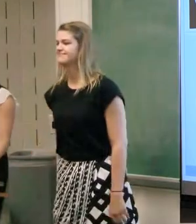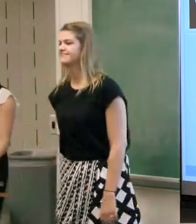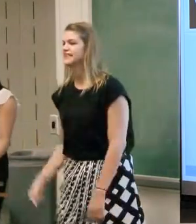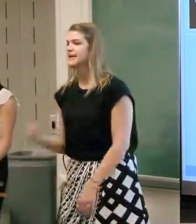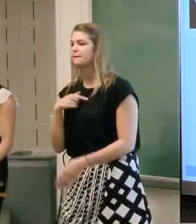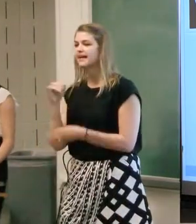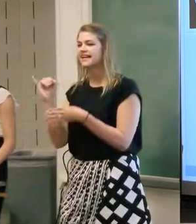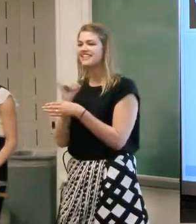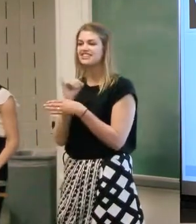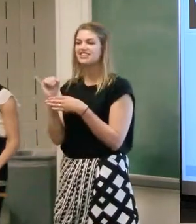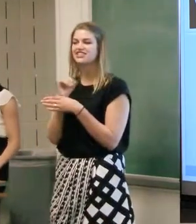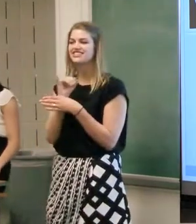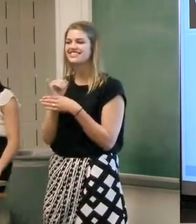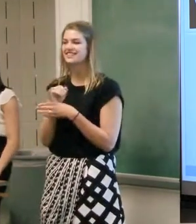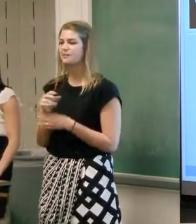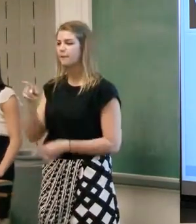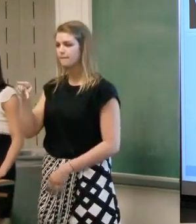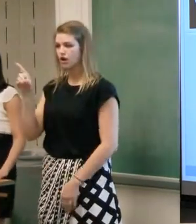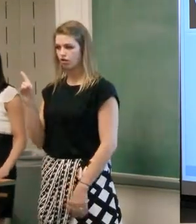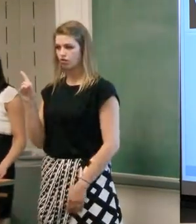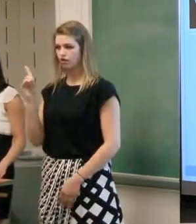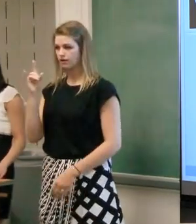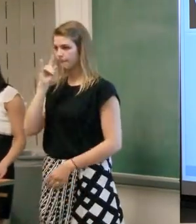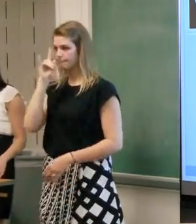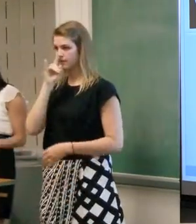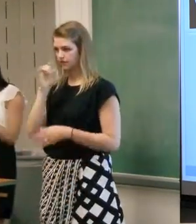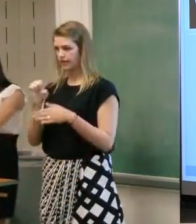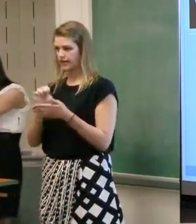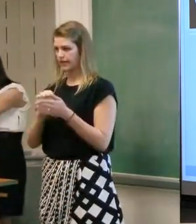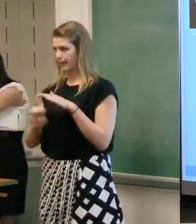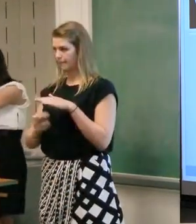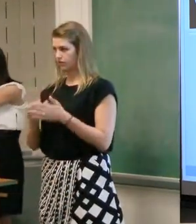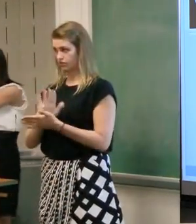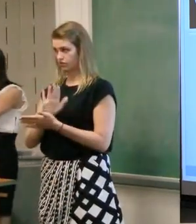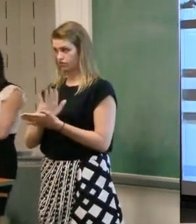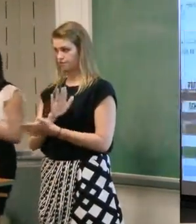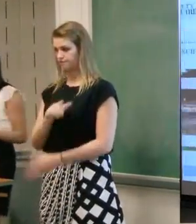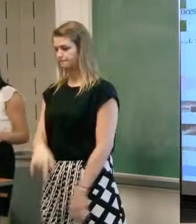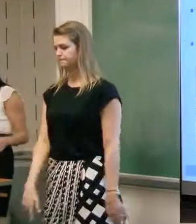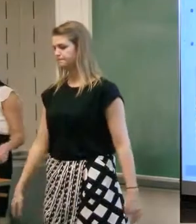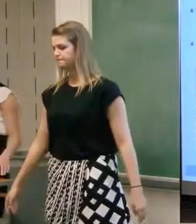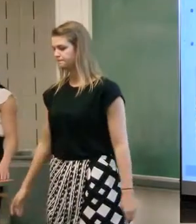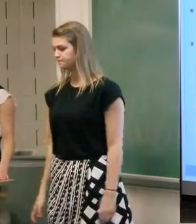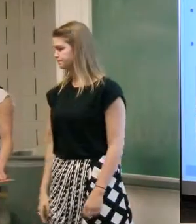I did my internship at the Park Road Elementary School in Pittsburgh.